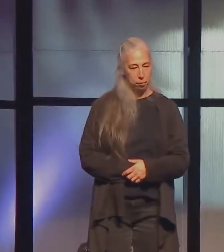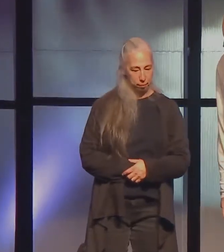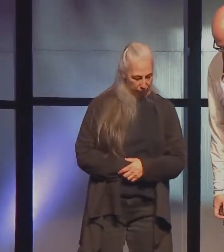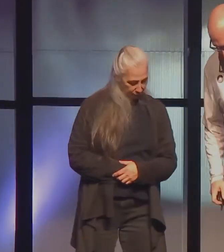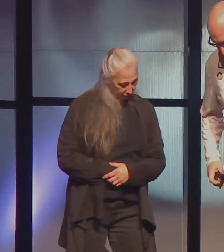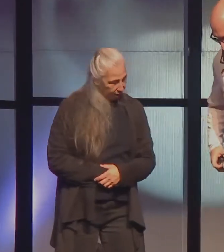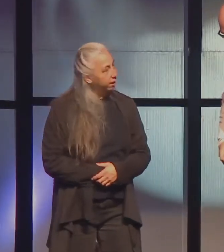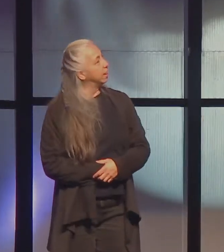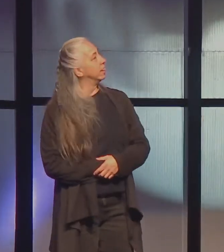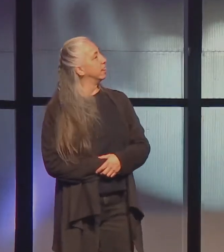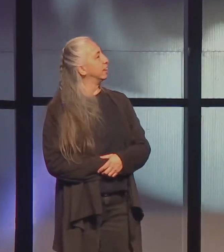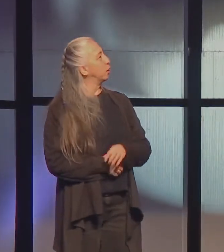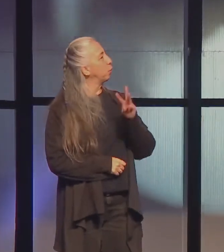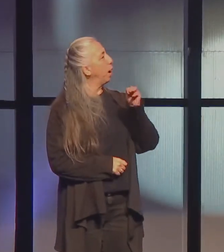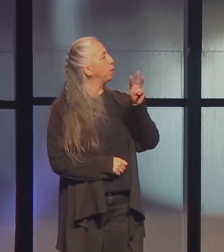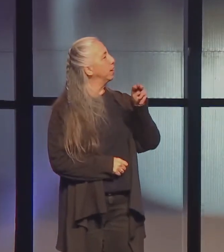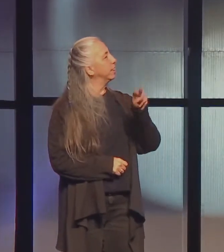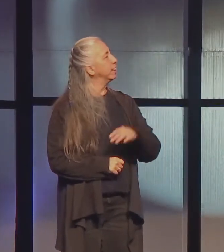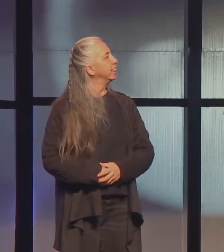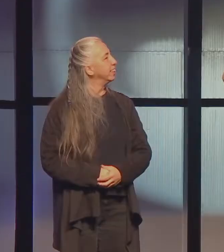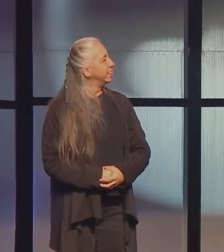Well,